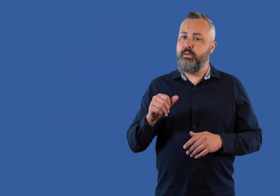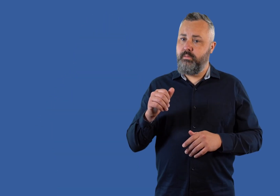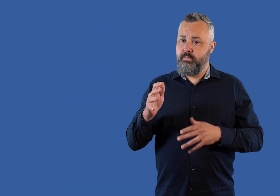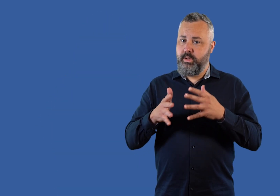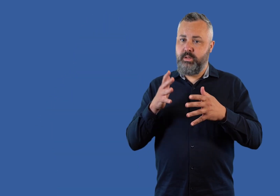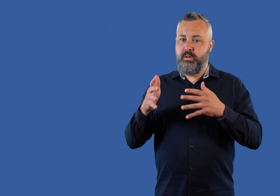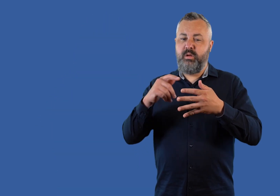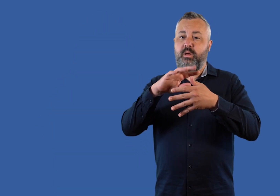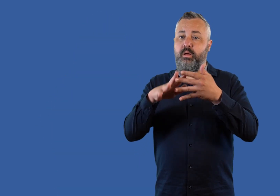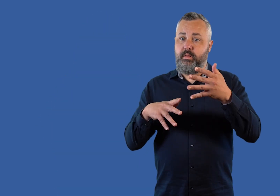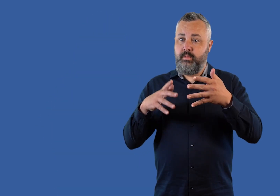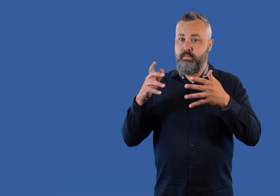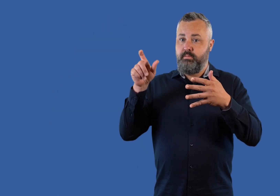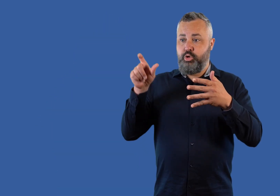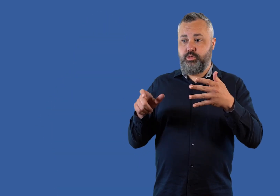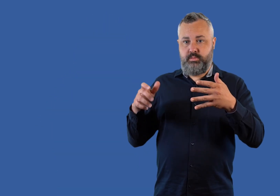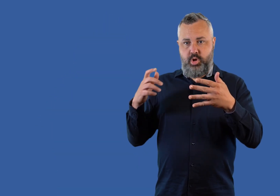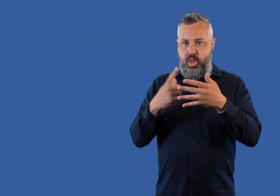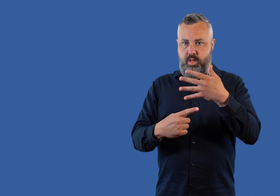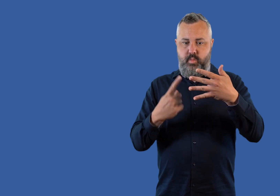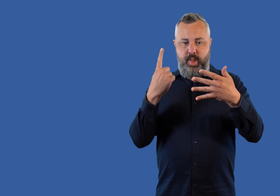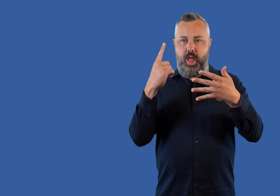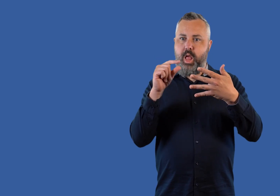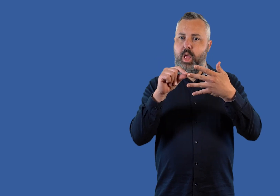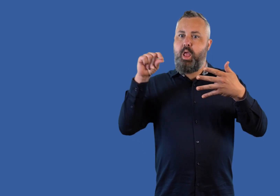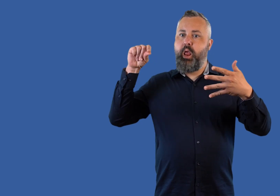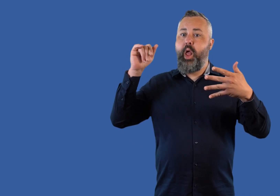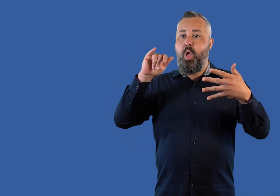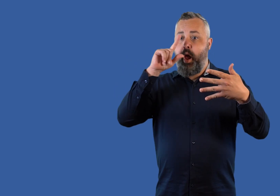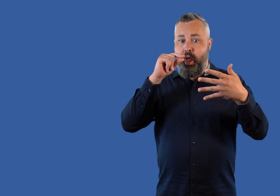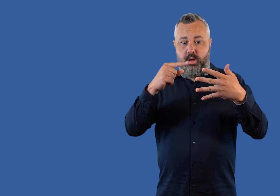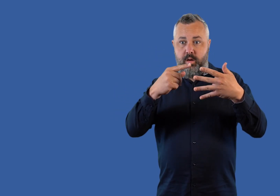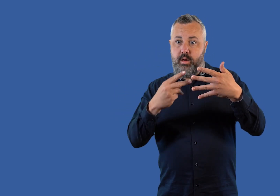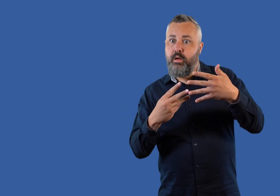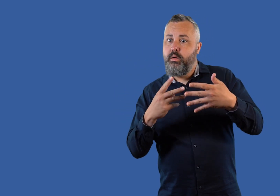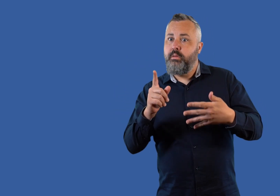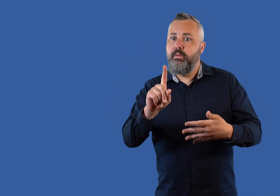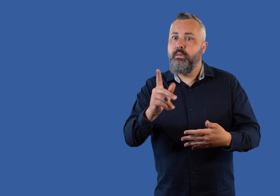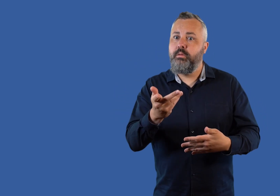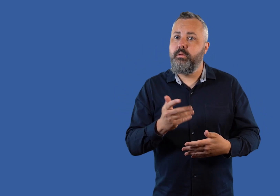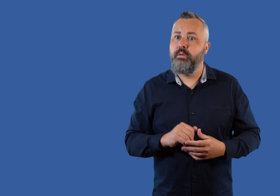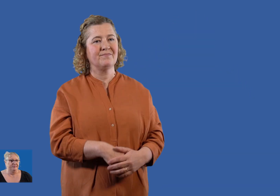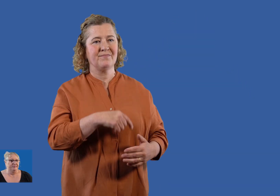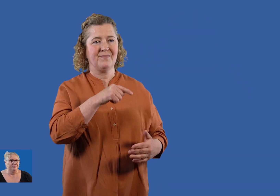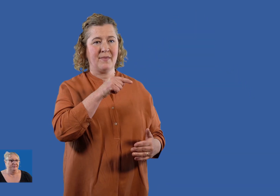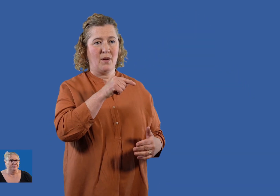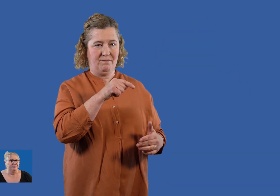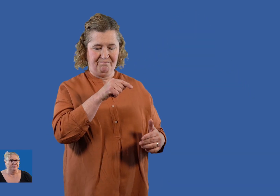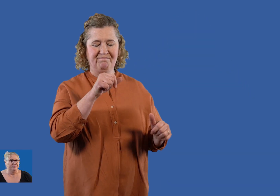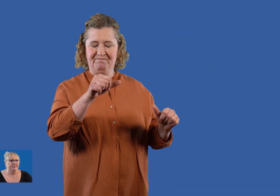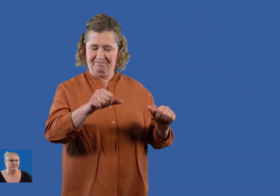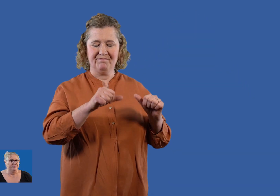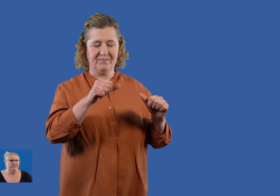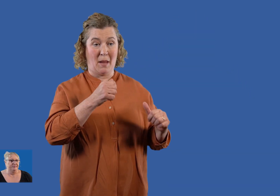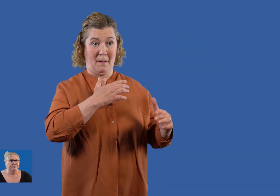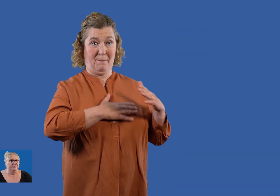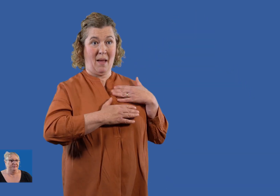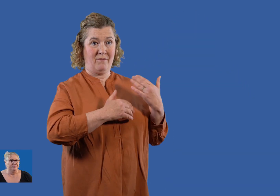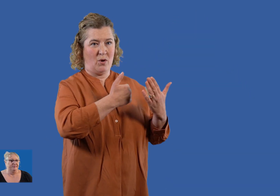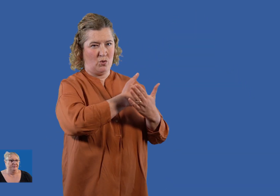Right. So is it just the one behaviour or can a person have more than one? Okay, so the behaviours are usually